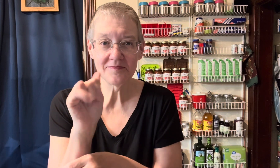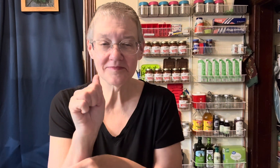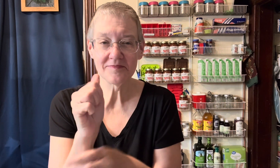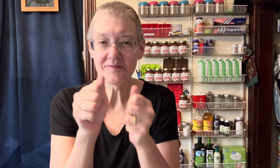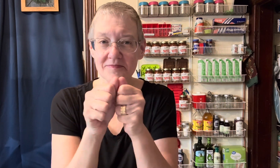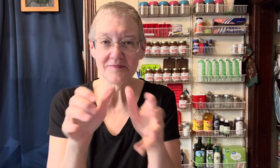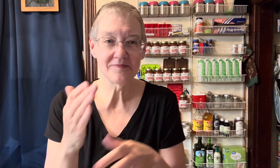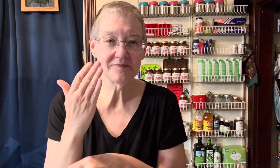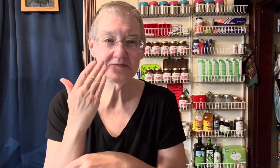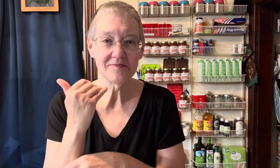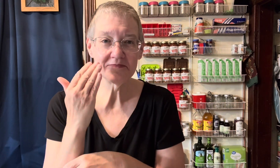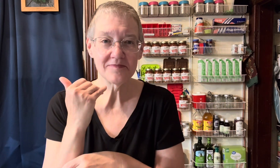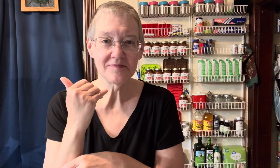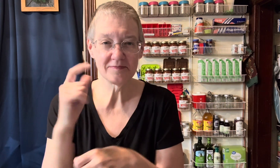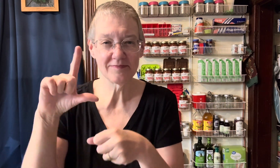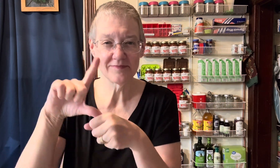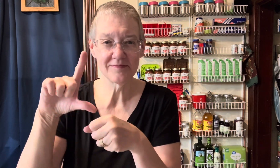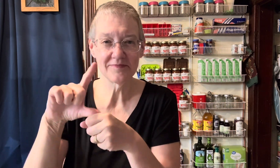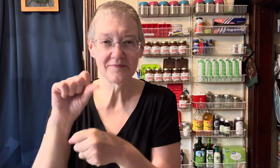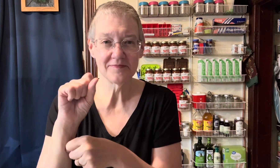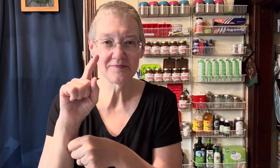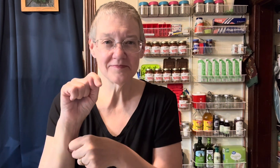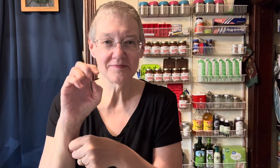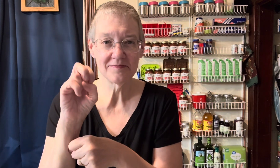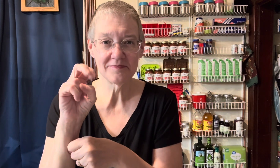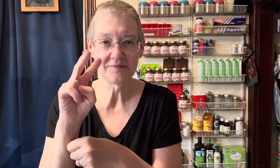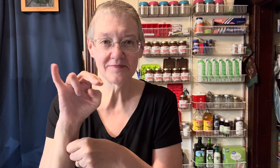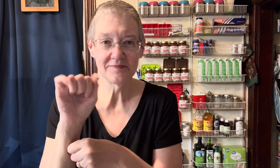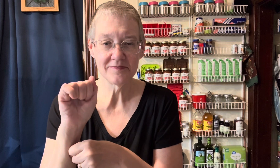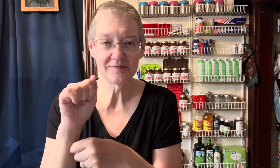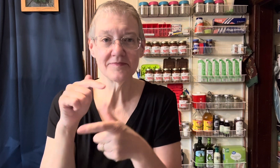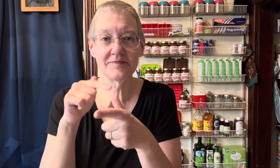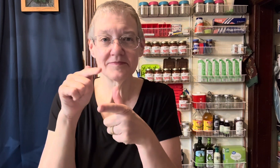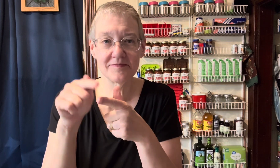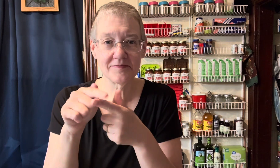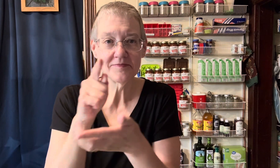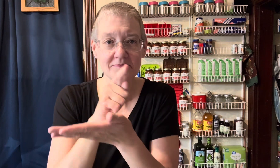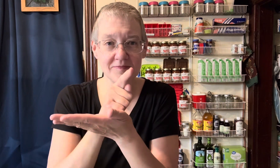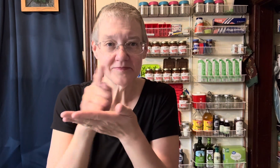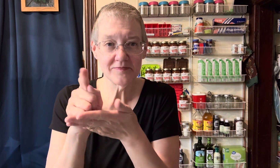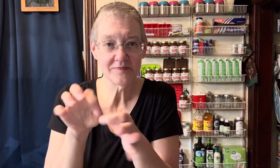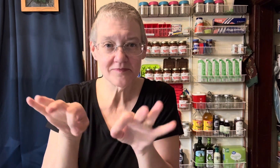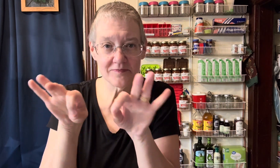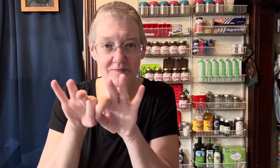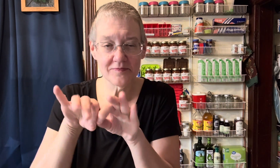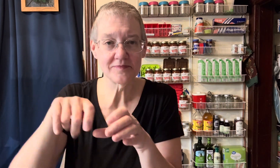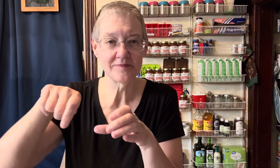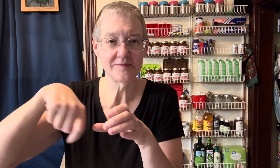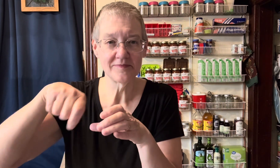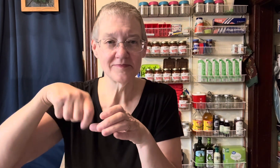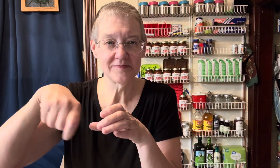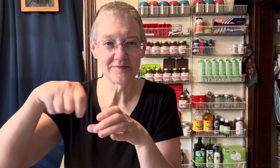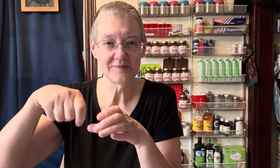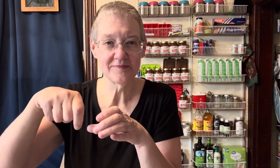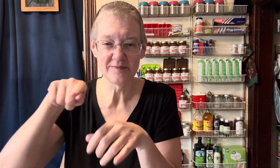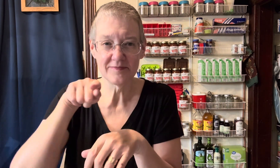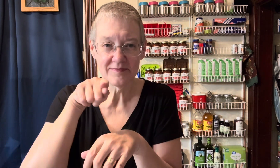Now I make the yogurt without the chia seeds or the liquid stevia. And then I mix up 1 week's worth at a